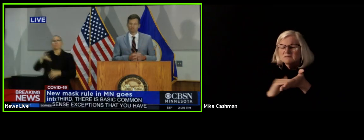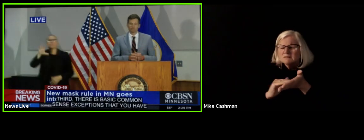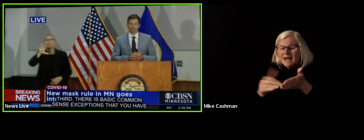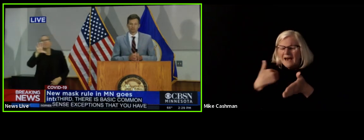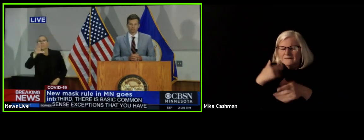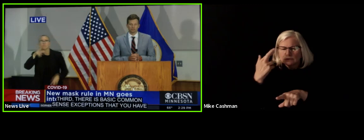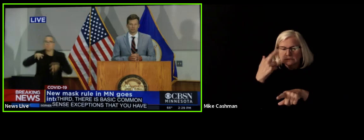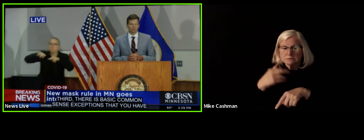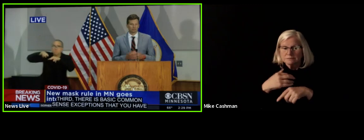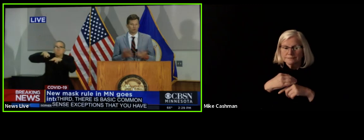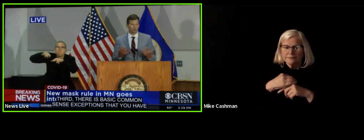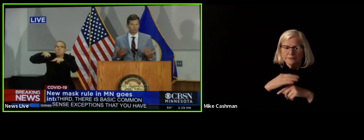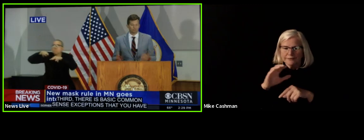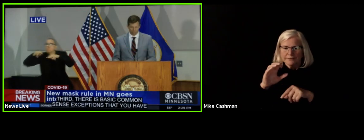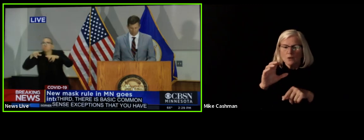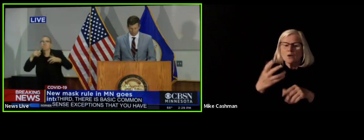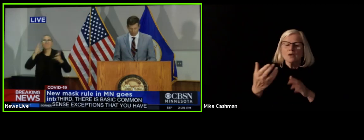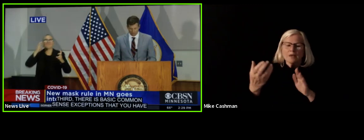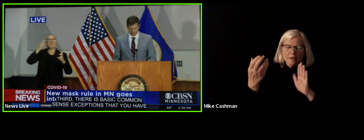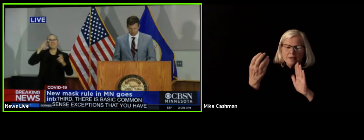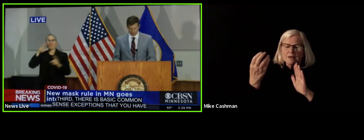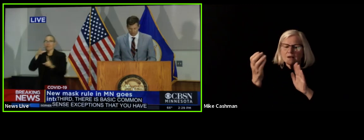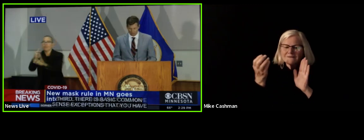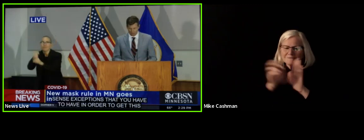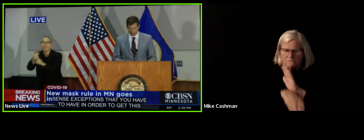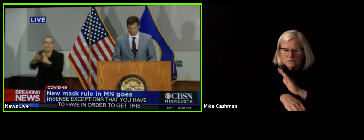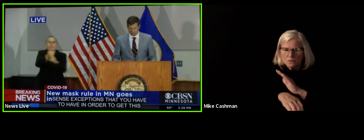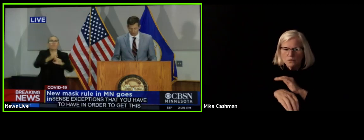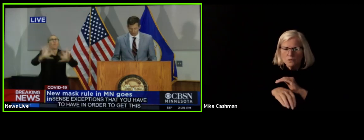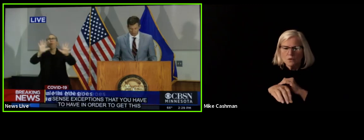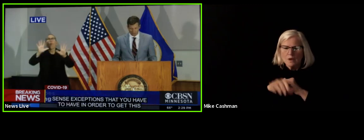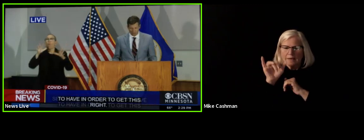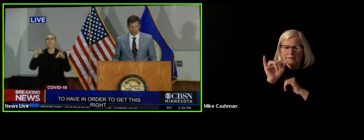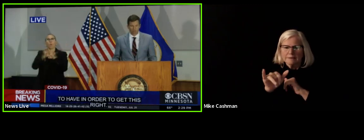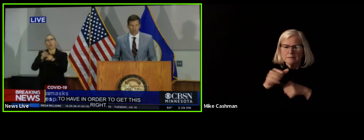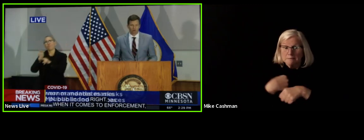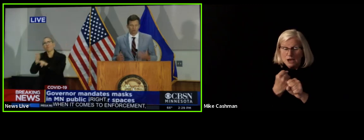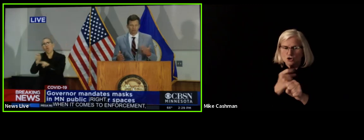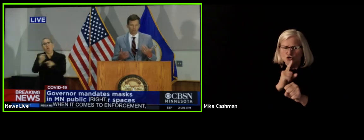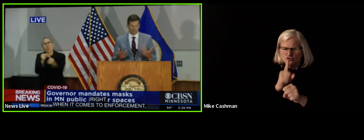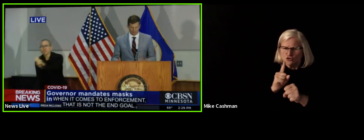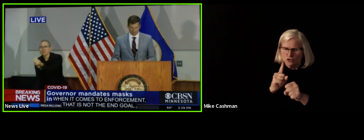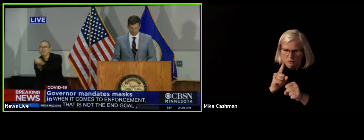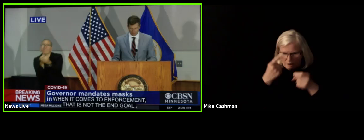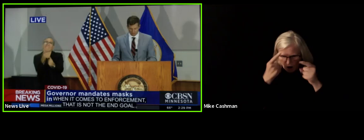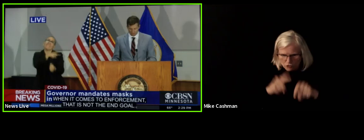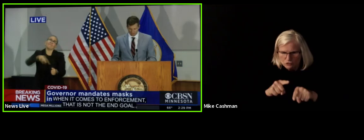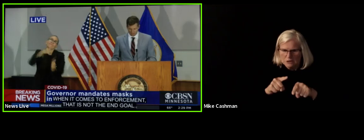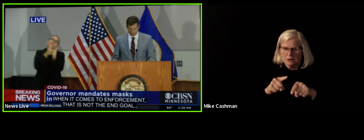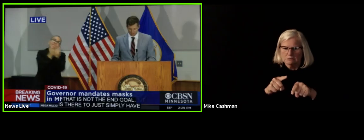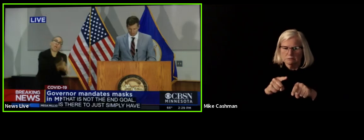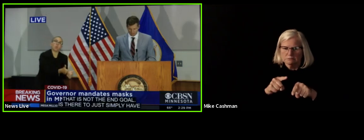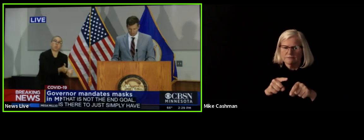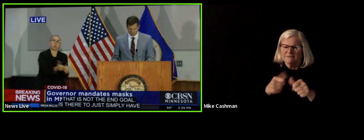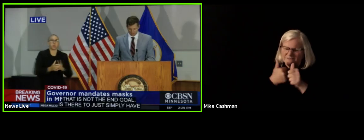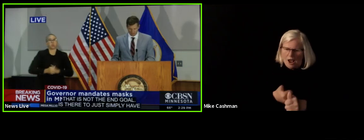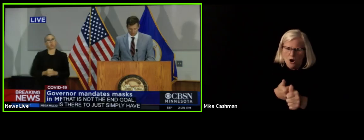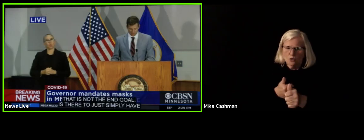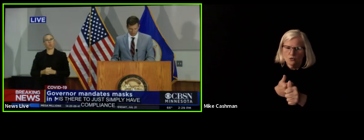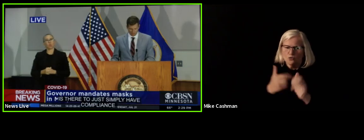target flagrant offenders. The end goal is simply compliance. And so in putting this order together, we took all of that into consideration